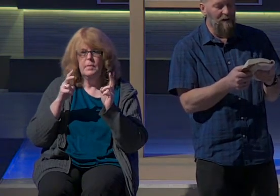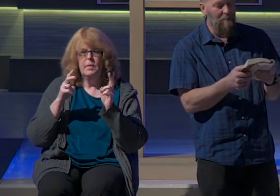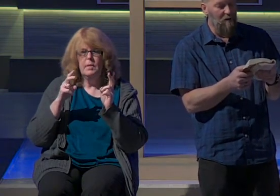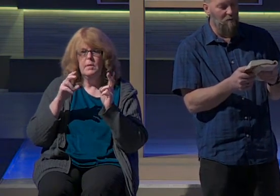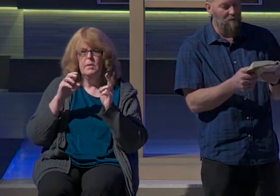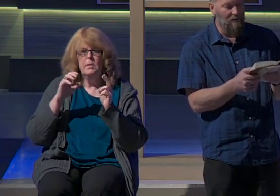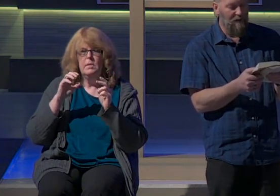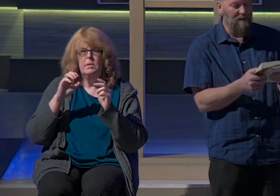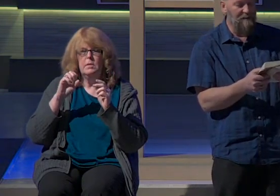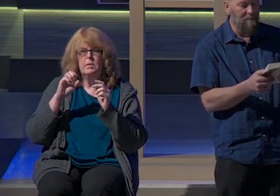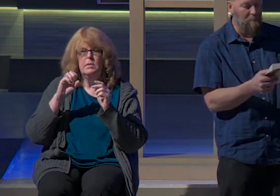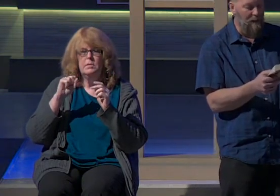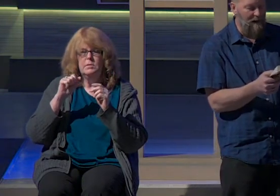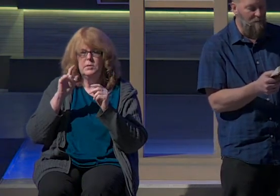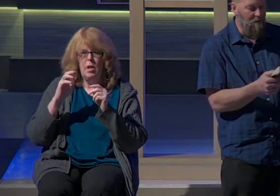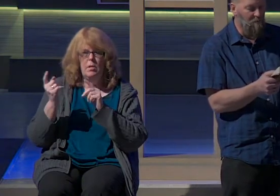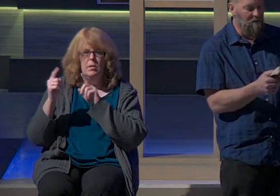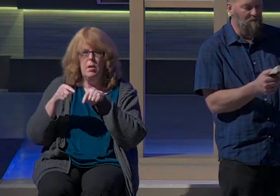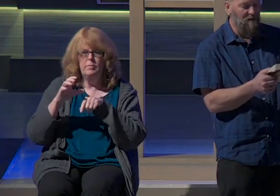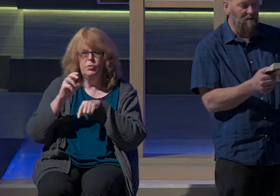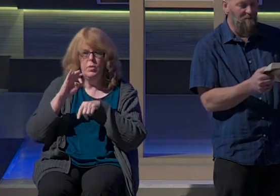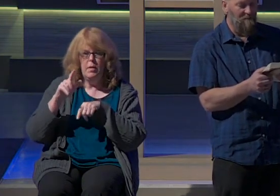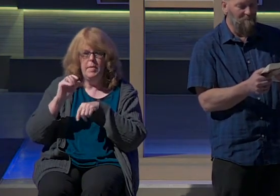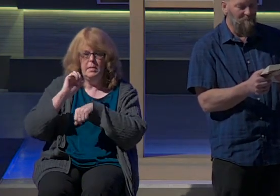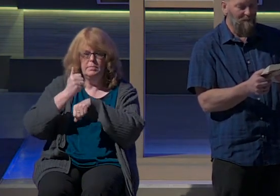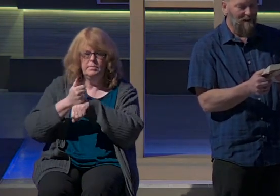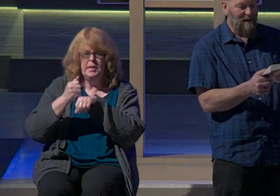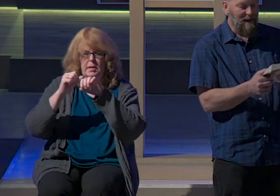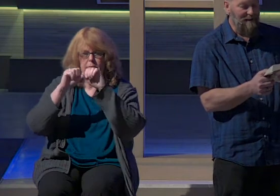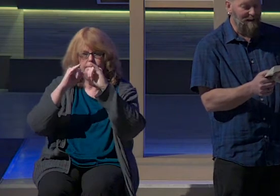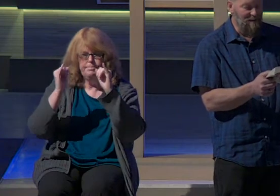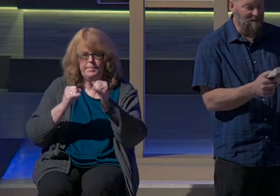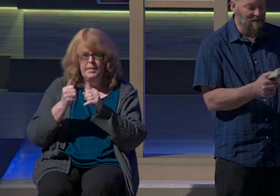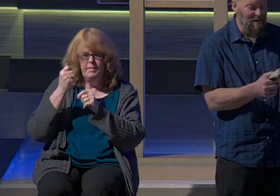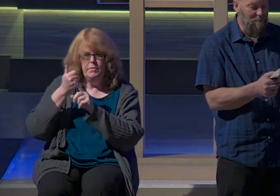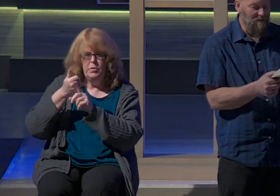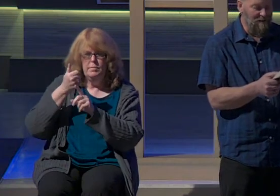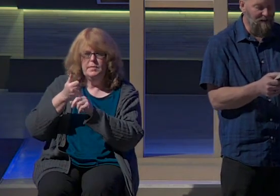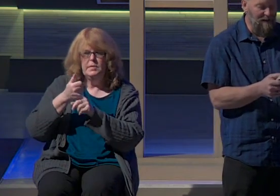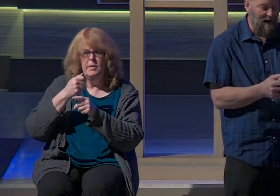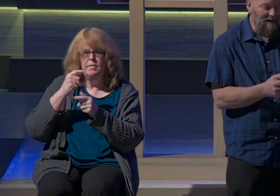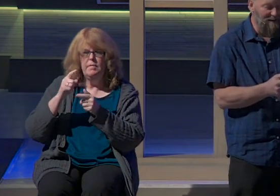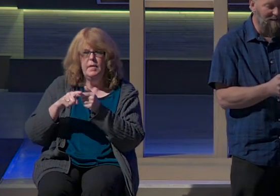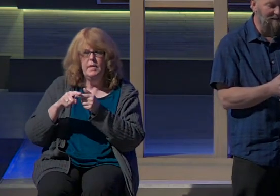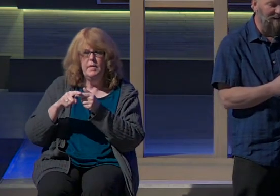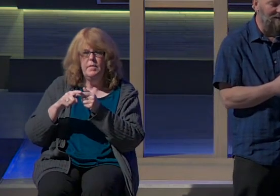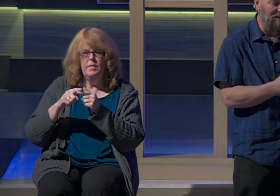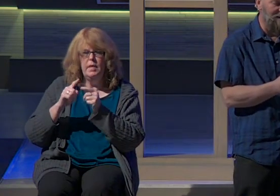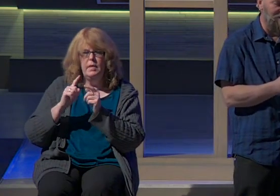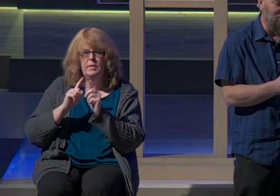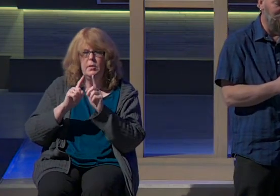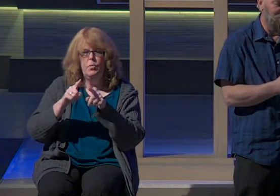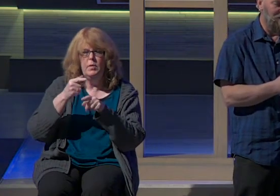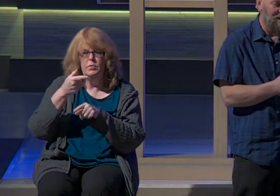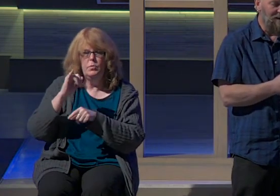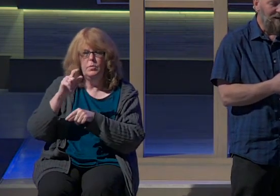Carmel, and behold, he set up a monument for himself, and then he turned and proceeded on down to